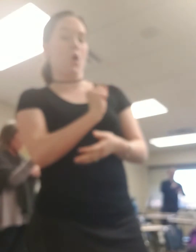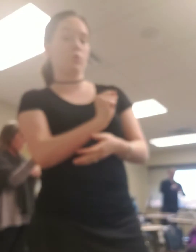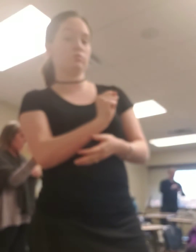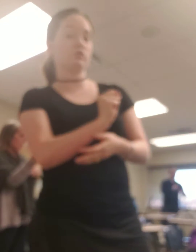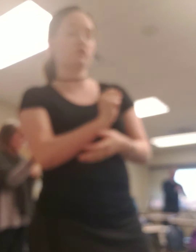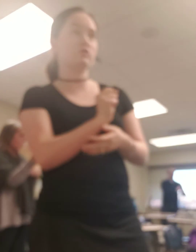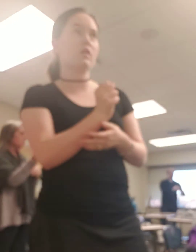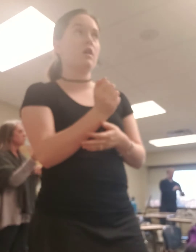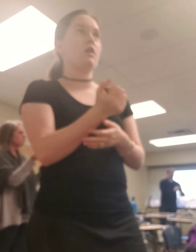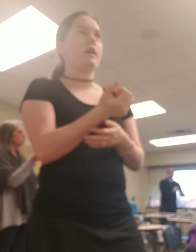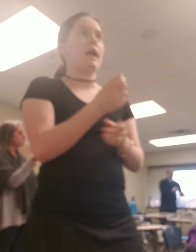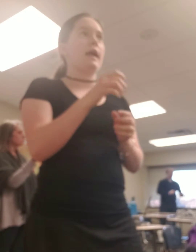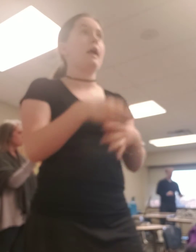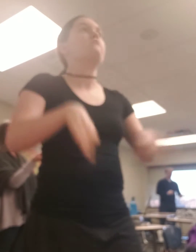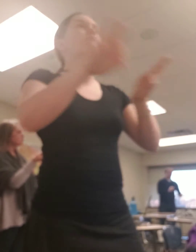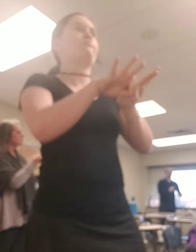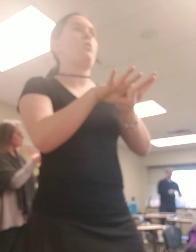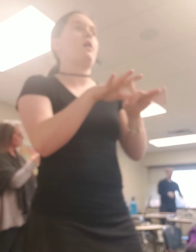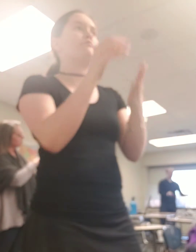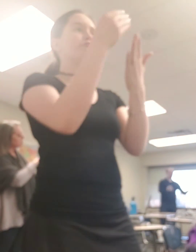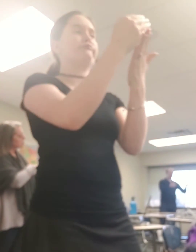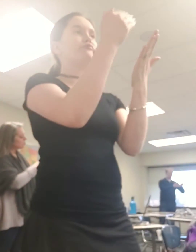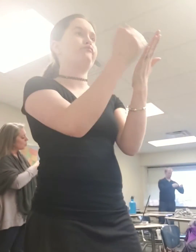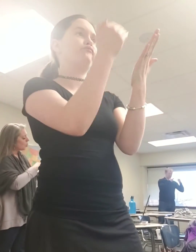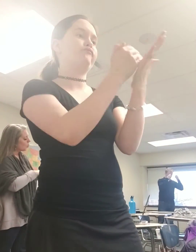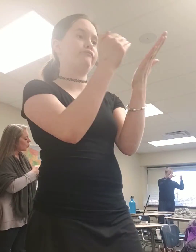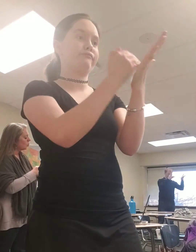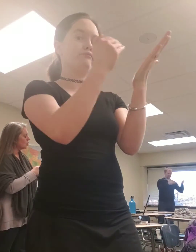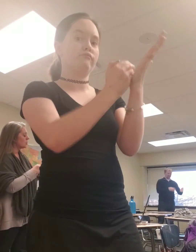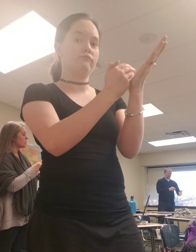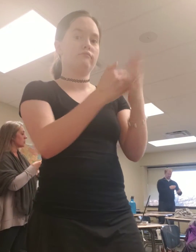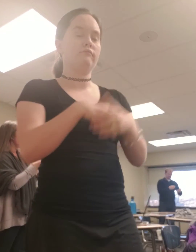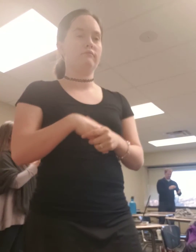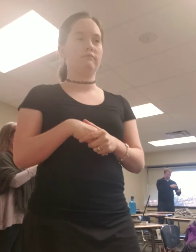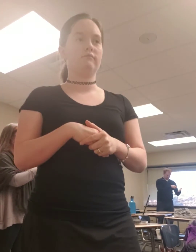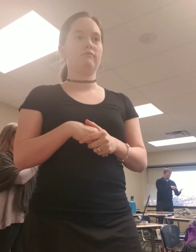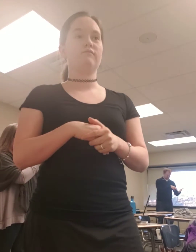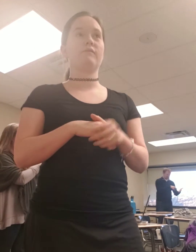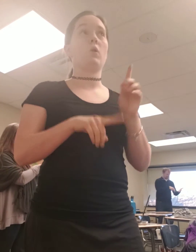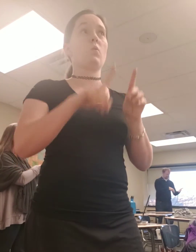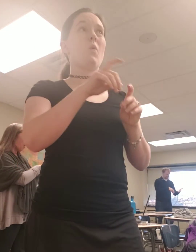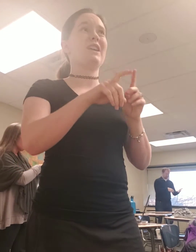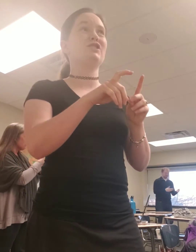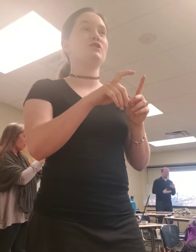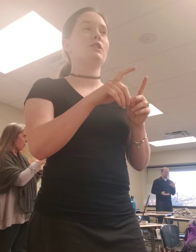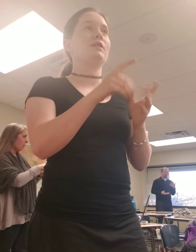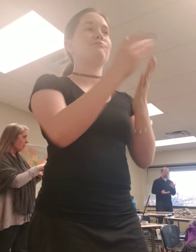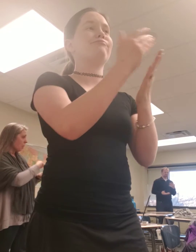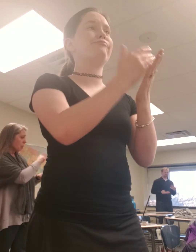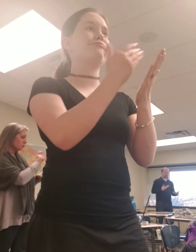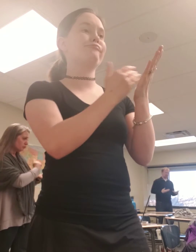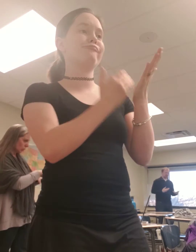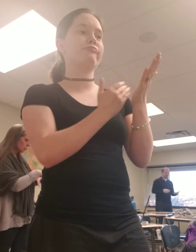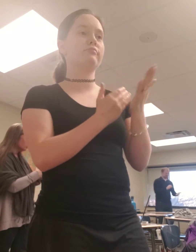know throughout the passage, and you're also writing down questions that you may have. Very good. When